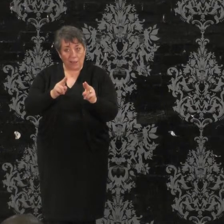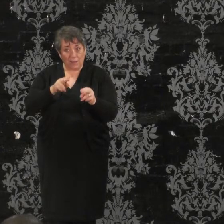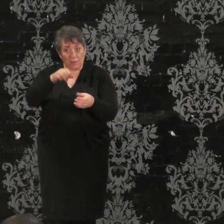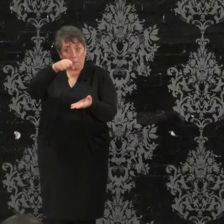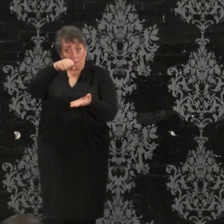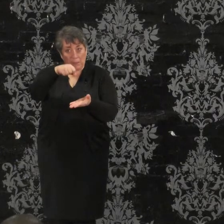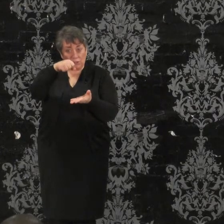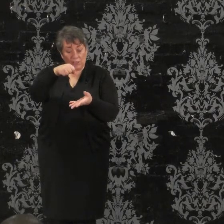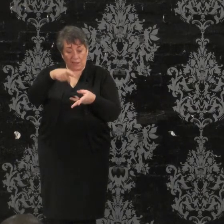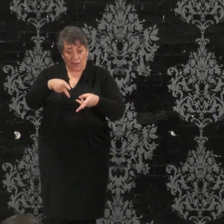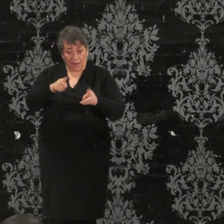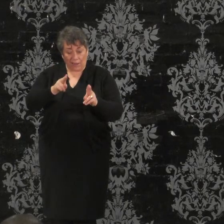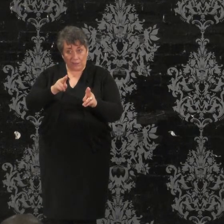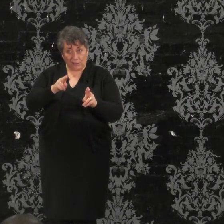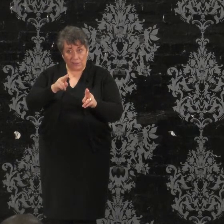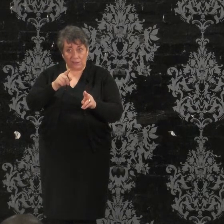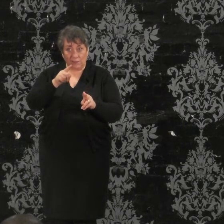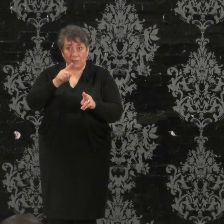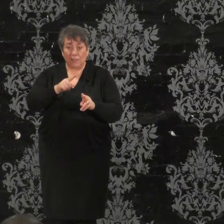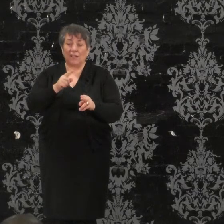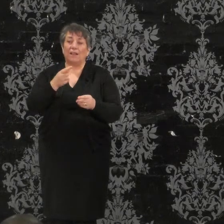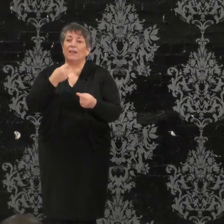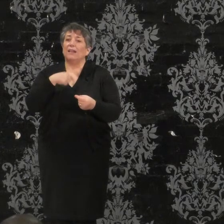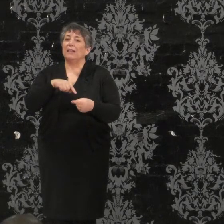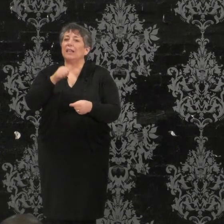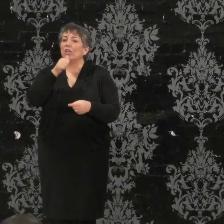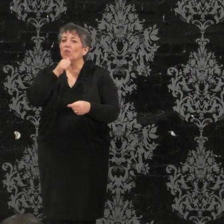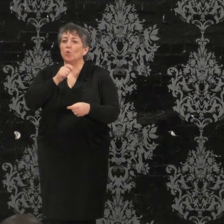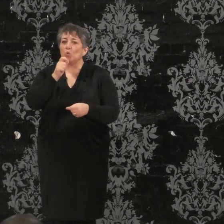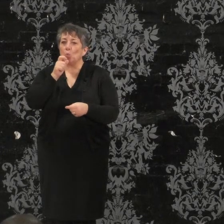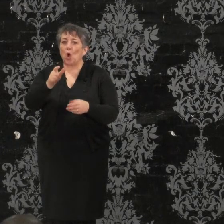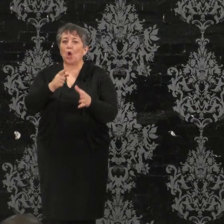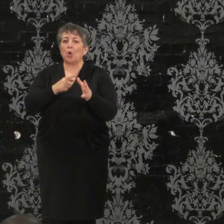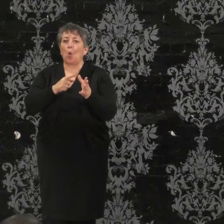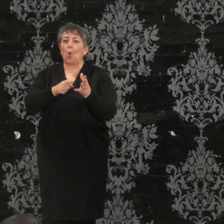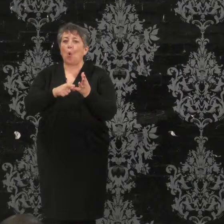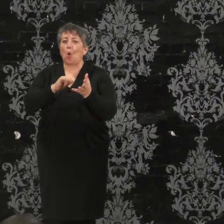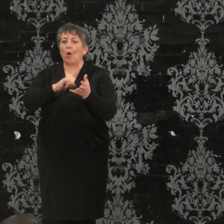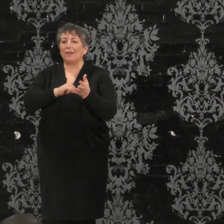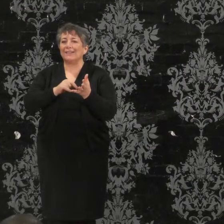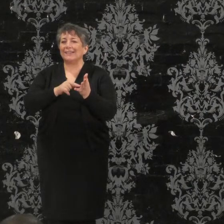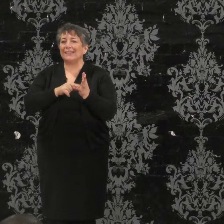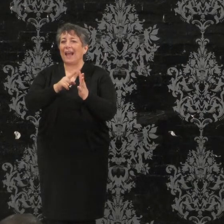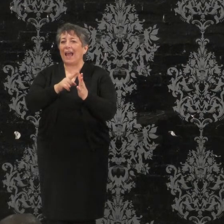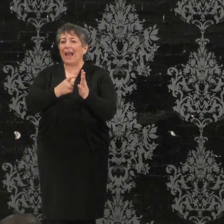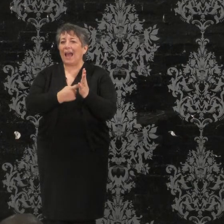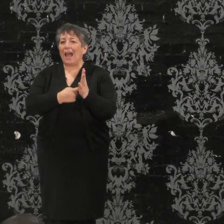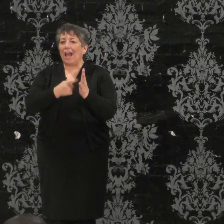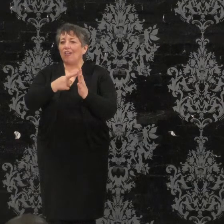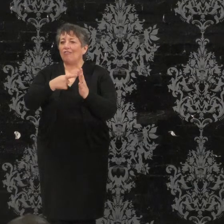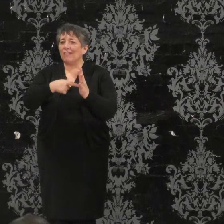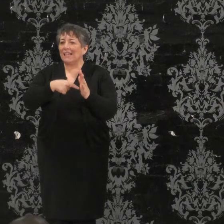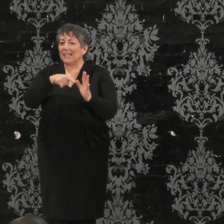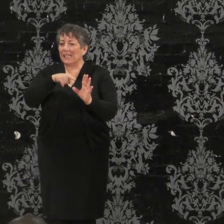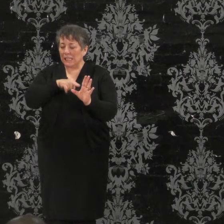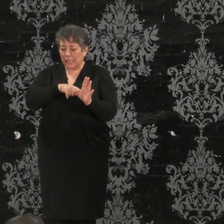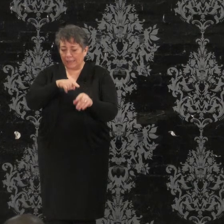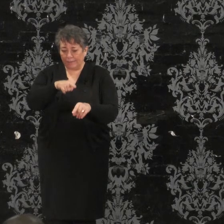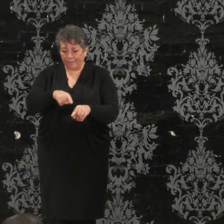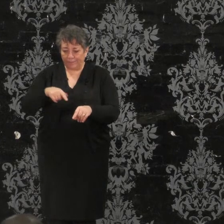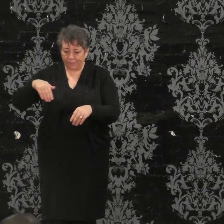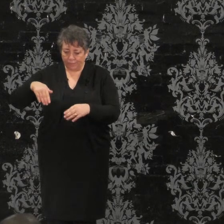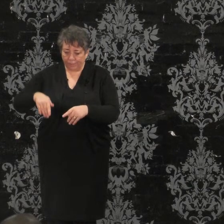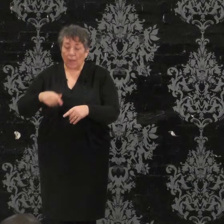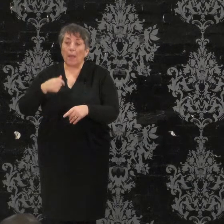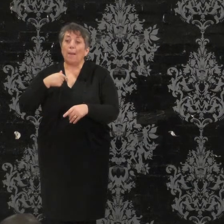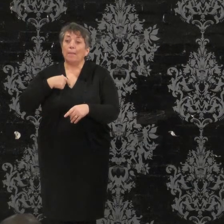called austerity. When I became mayor in 2016, an upward trend in violence